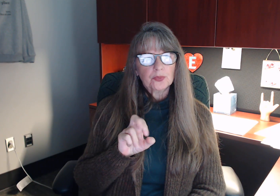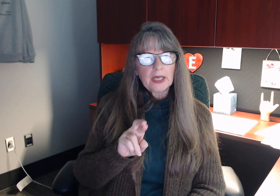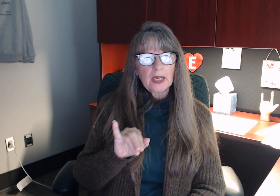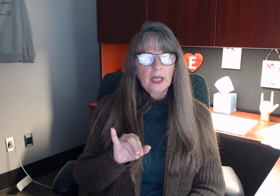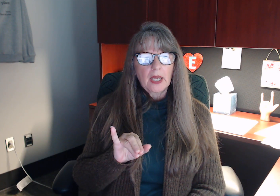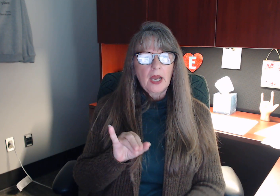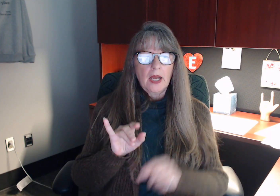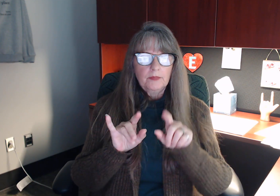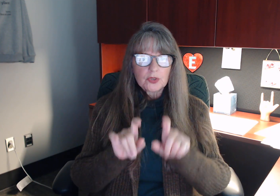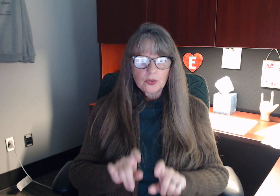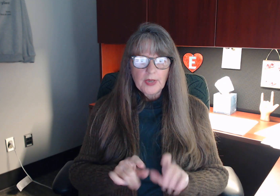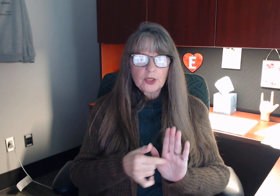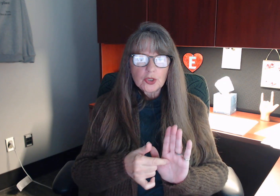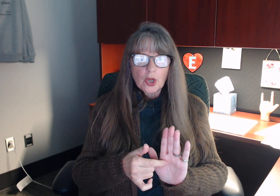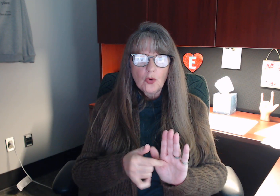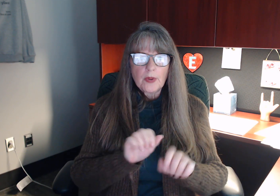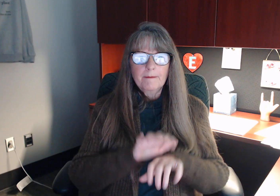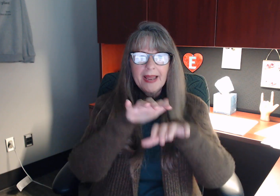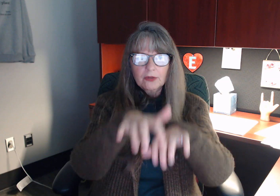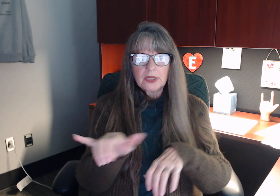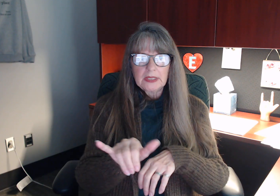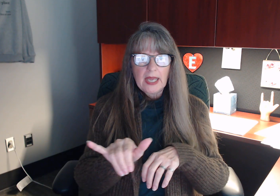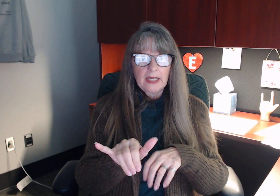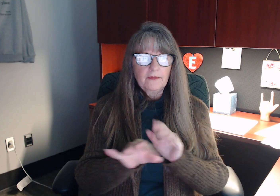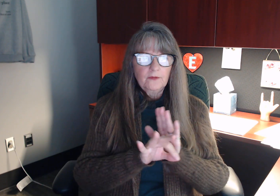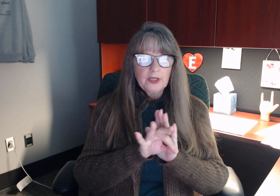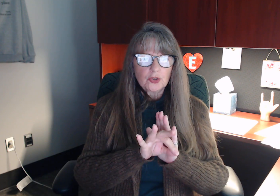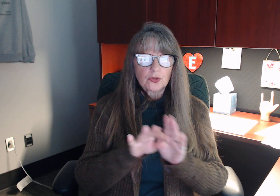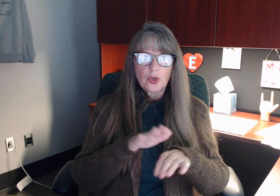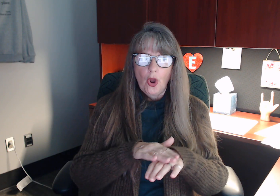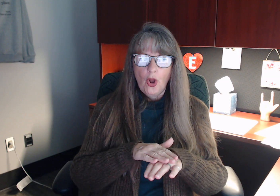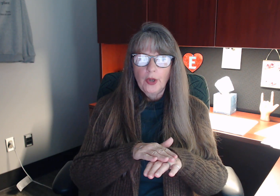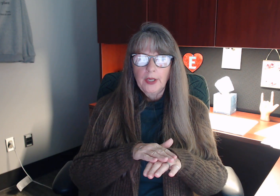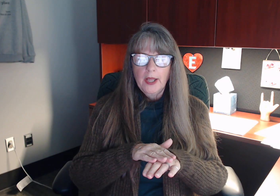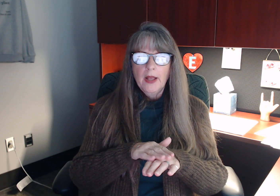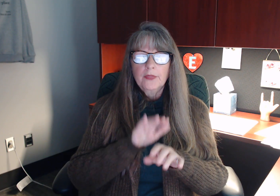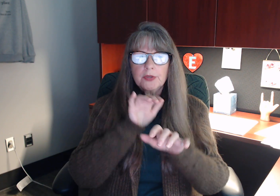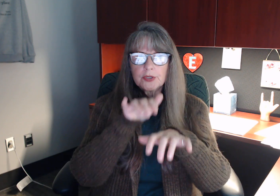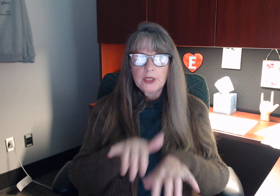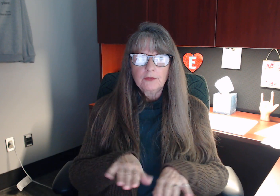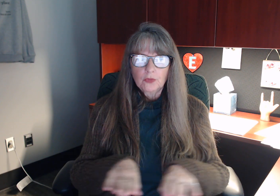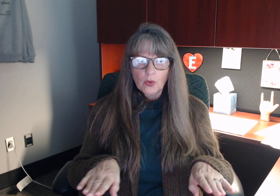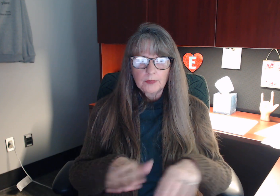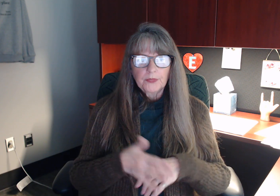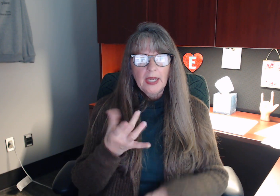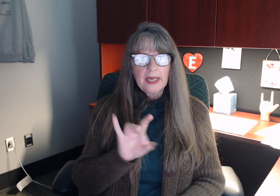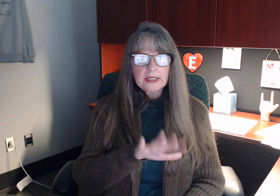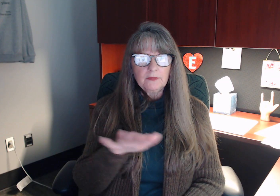bathymetric survey showed mountain-like features on the sea floor. And in